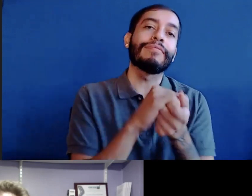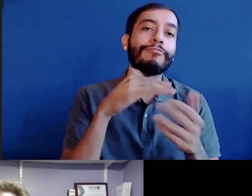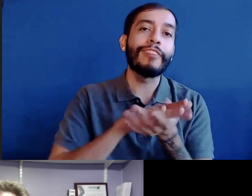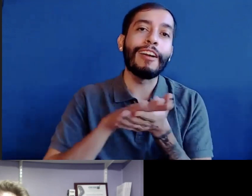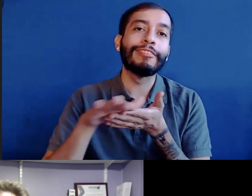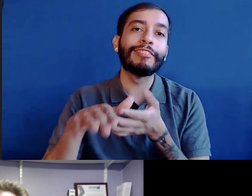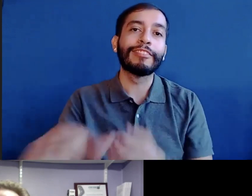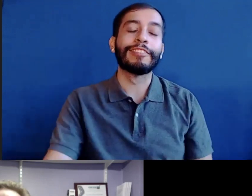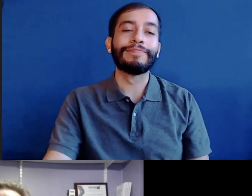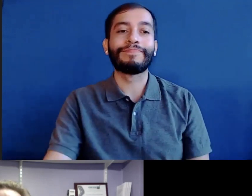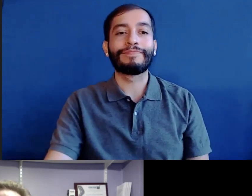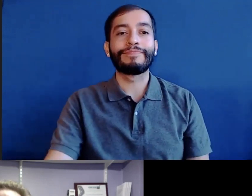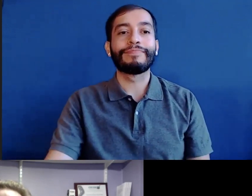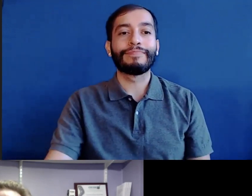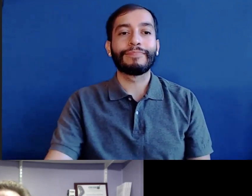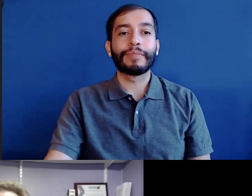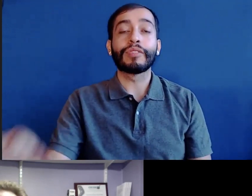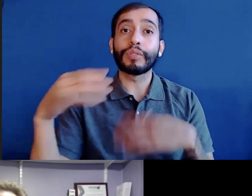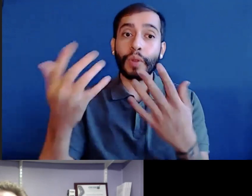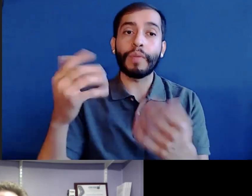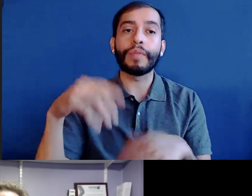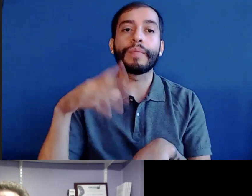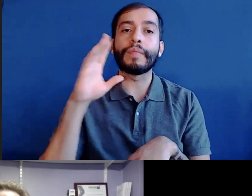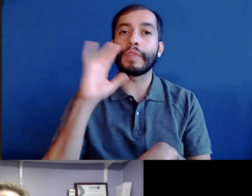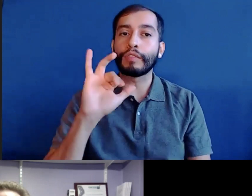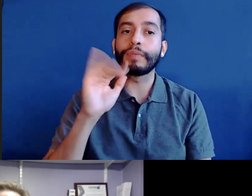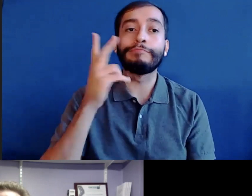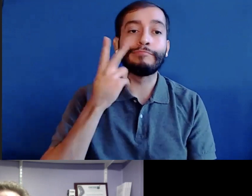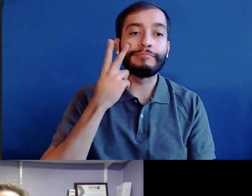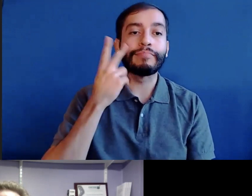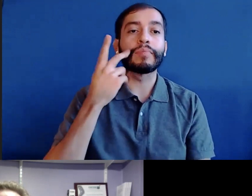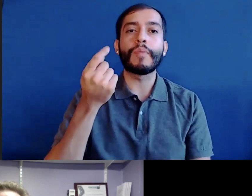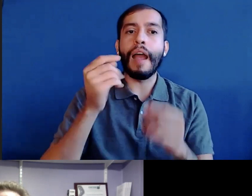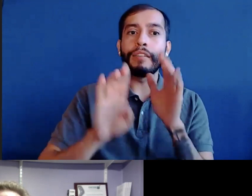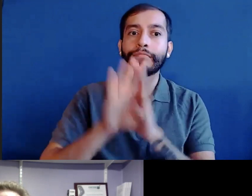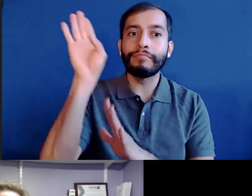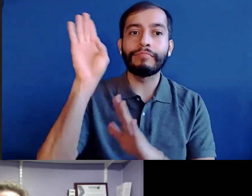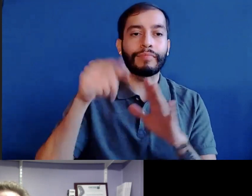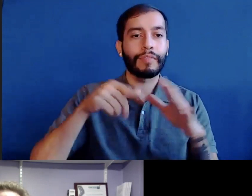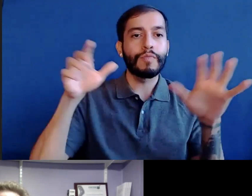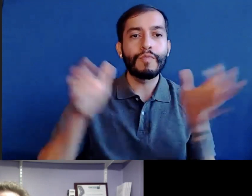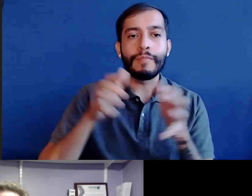And so we'll also see what comes from the sessions that we're having during this time.